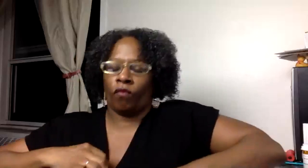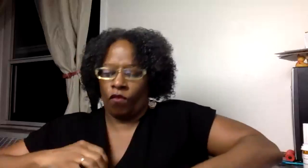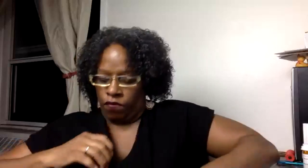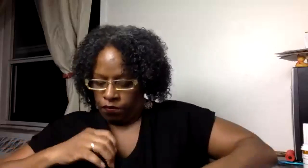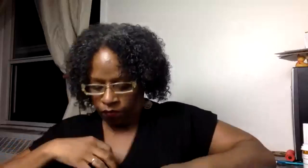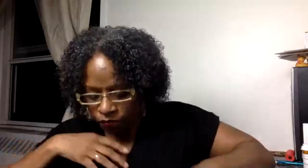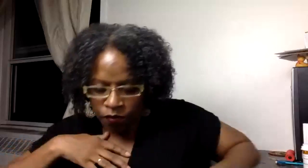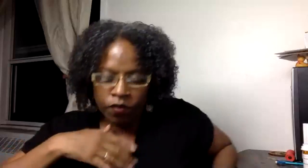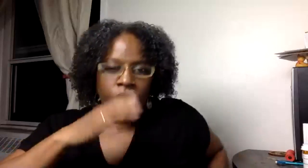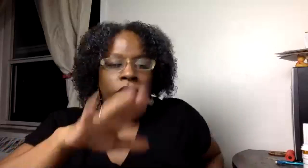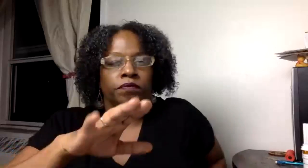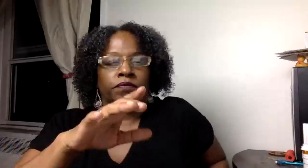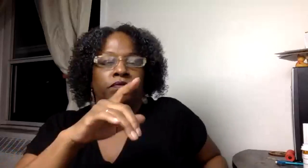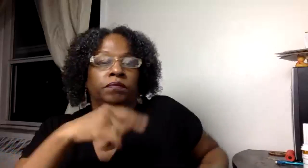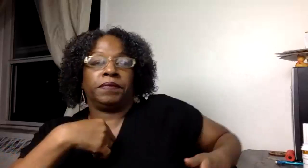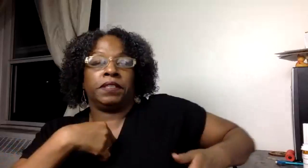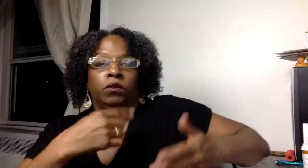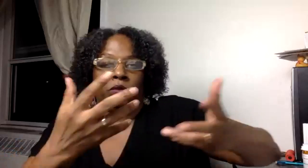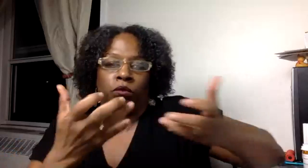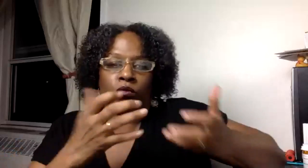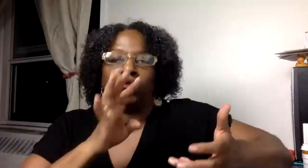Watching everyone's stories and seeing all this, it's very heartfelt.